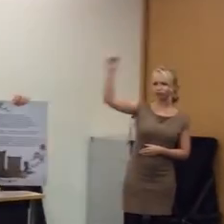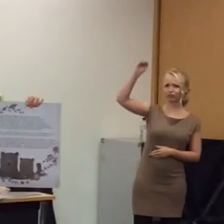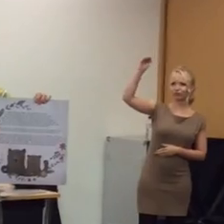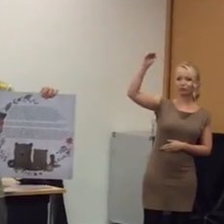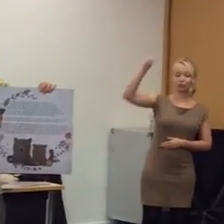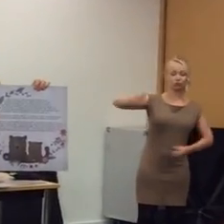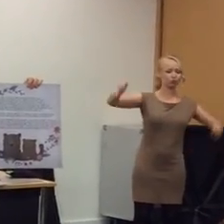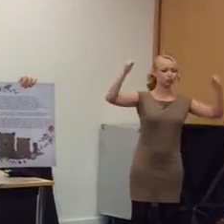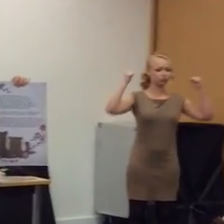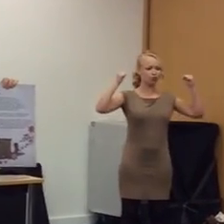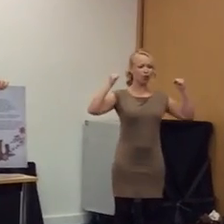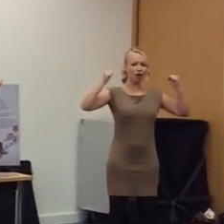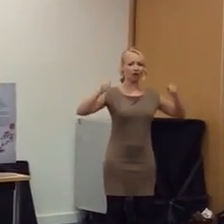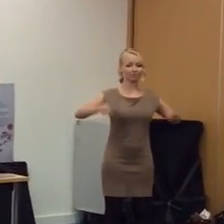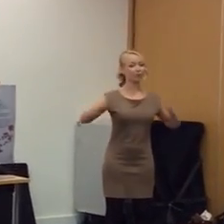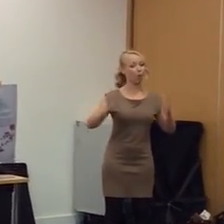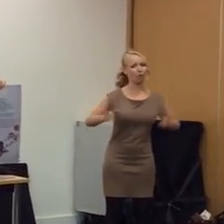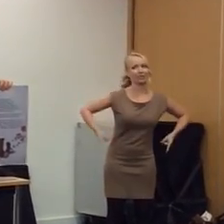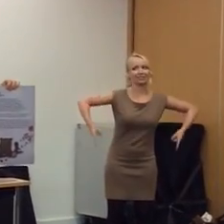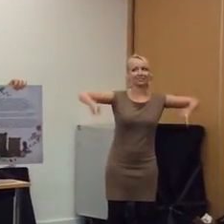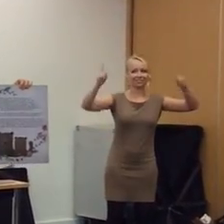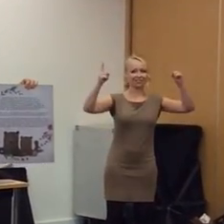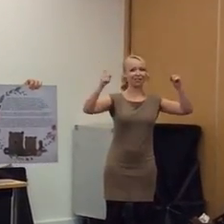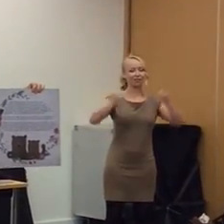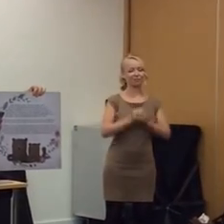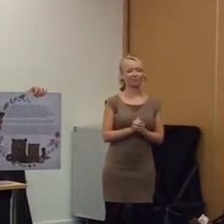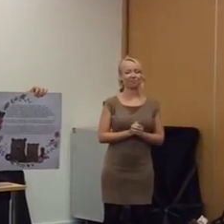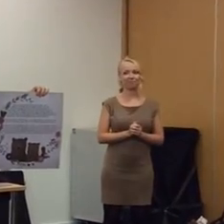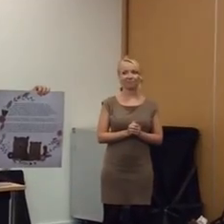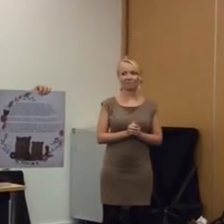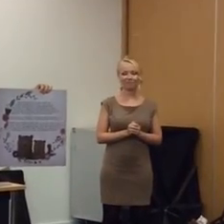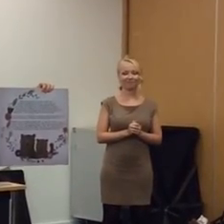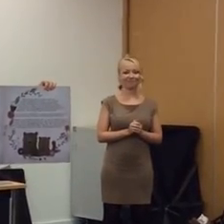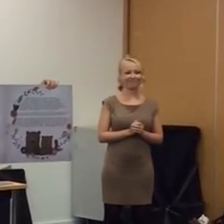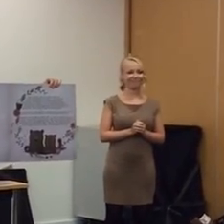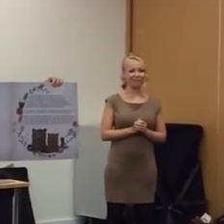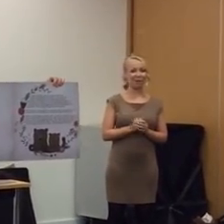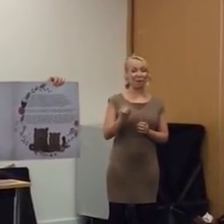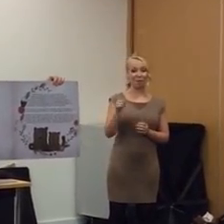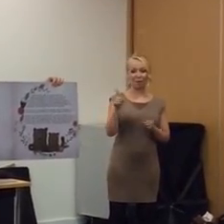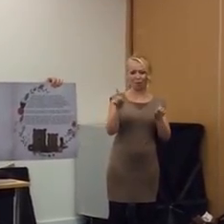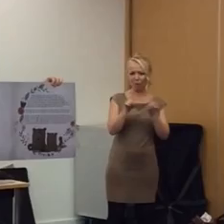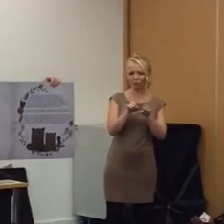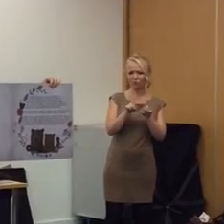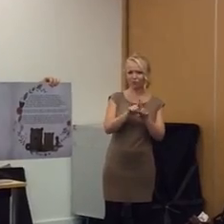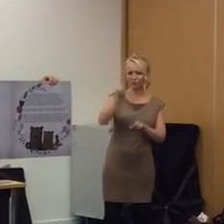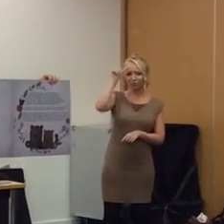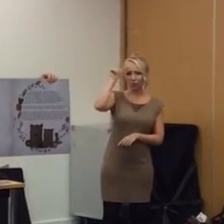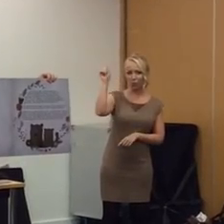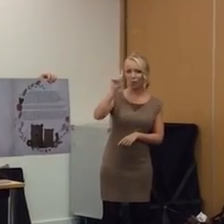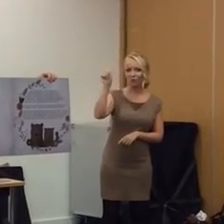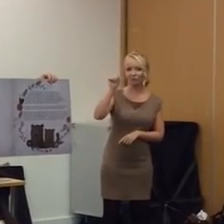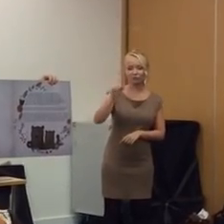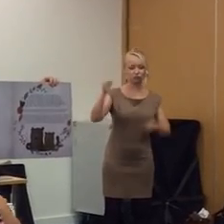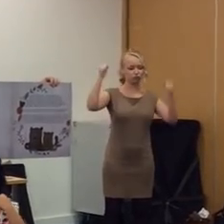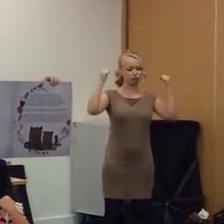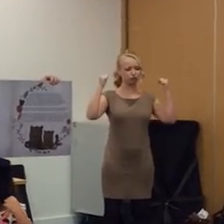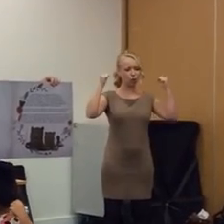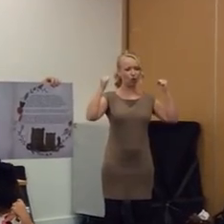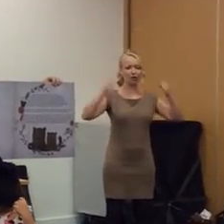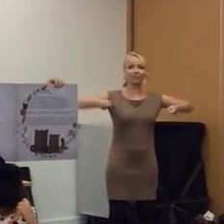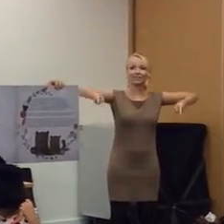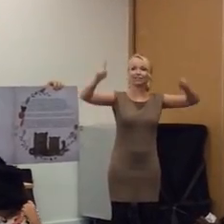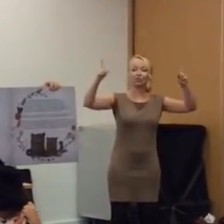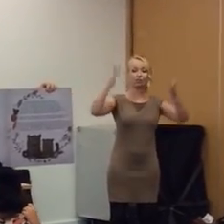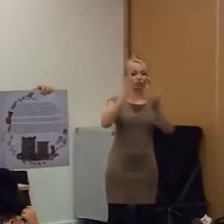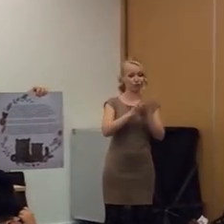stronger of the 2, and the obvious leader. I know. But he also knew that he was strong and a leader for